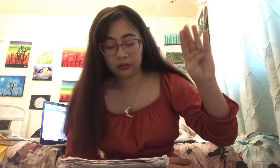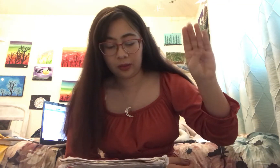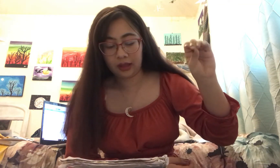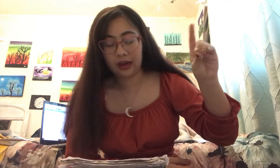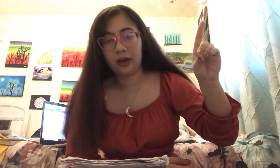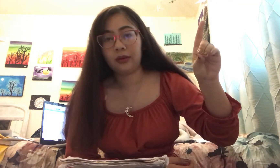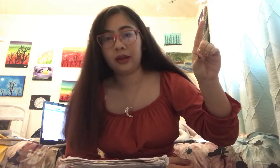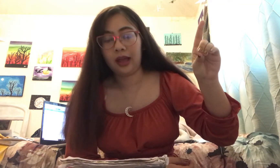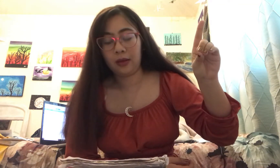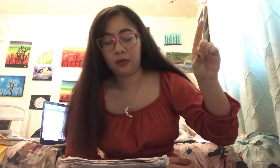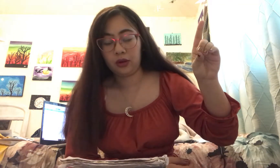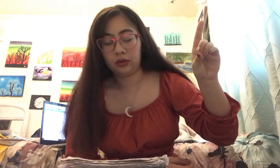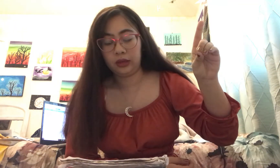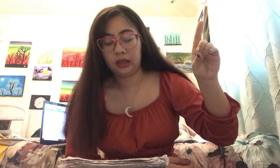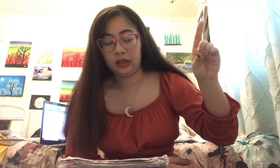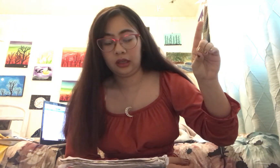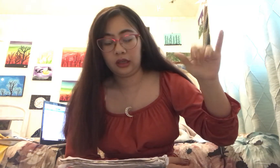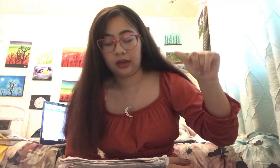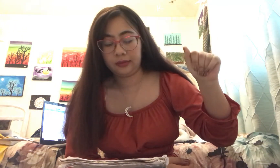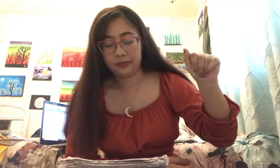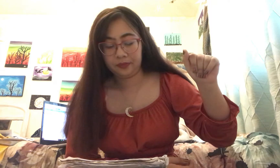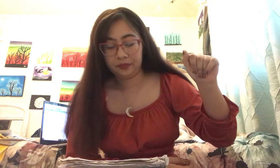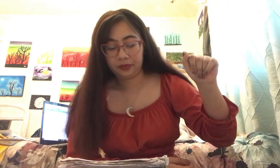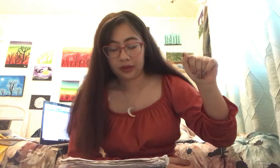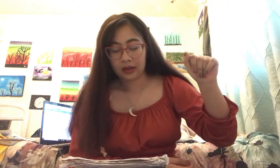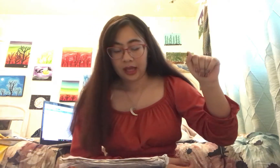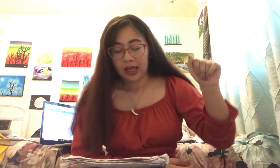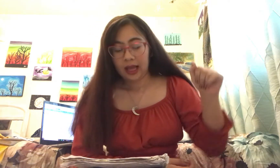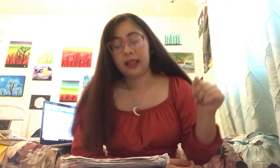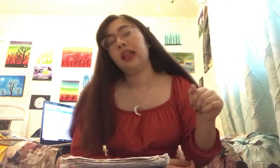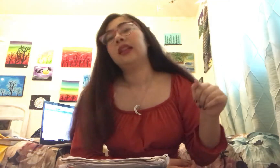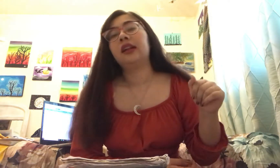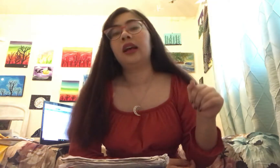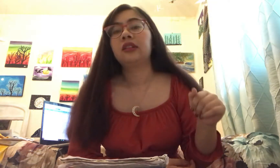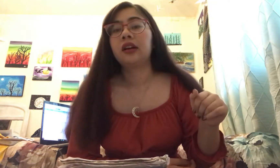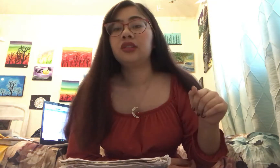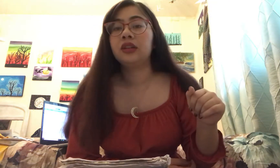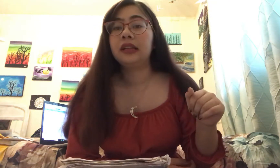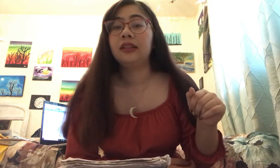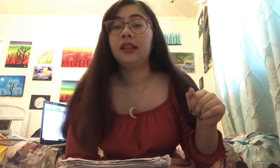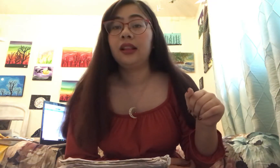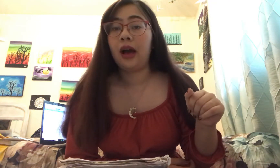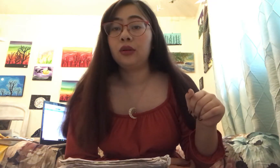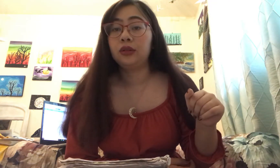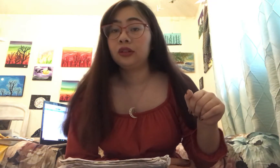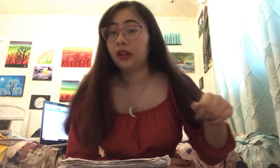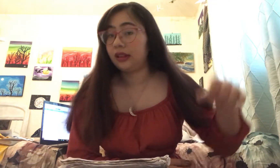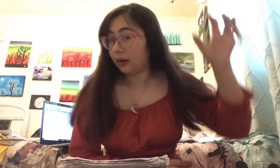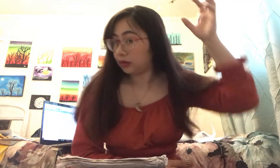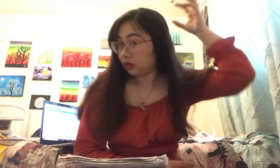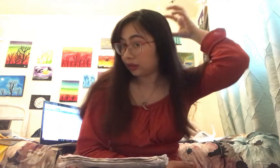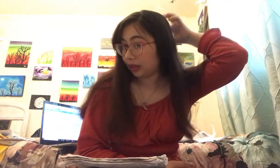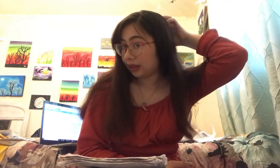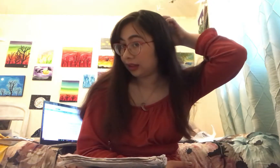spell it out, Cambodia. And then the next country is Laos, and that one's just like